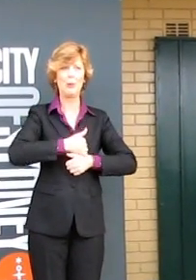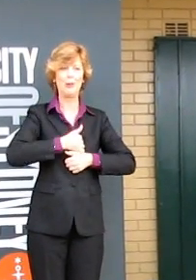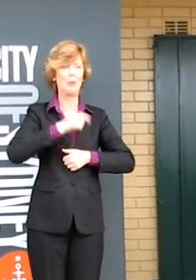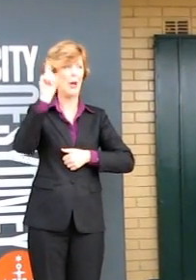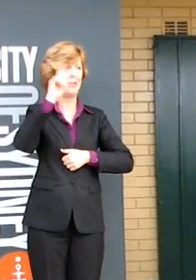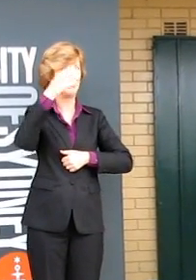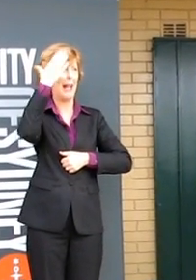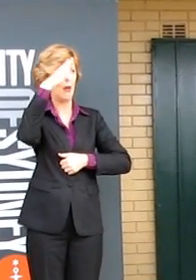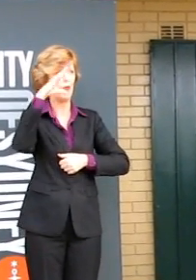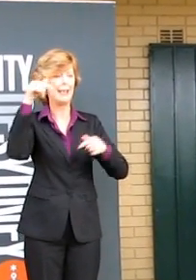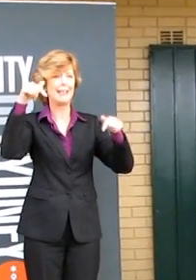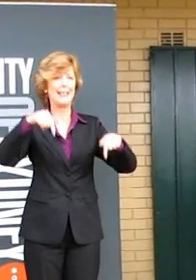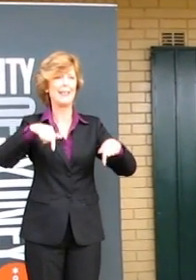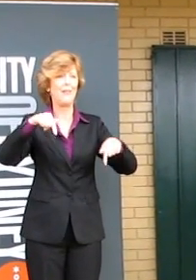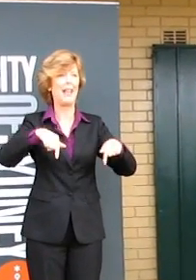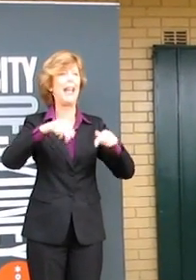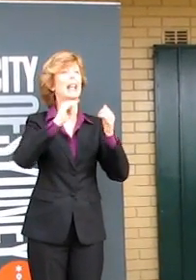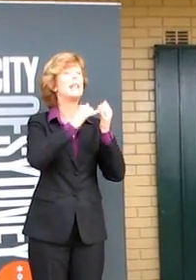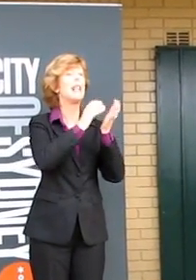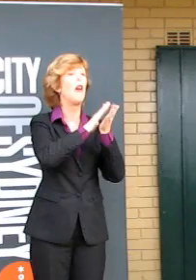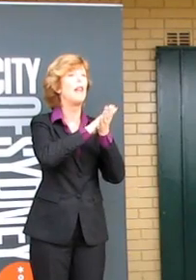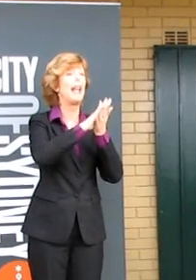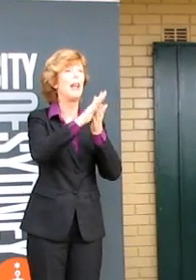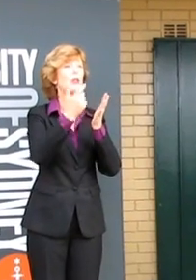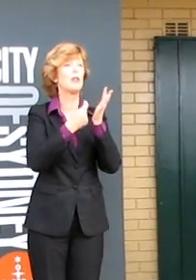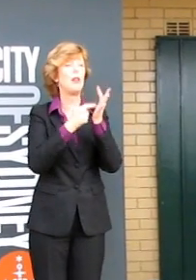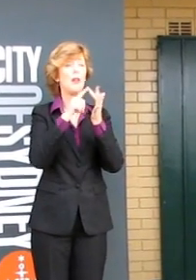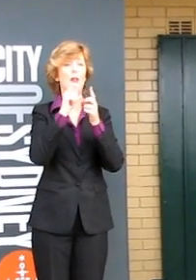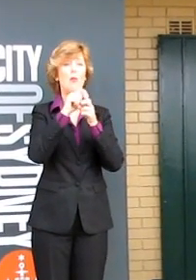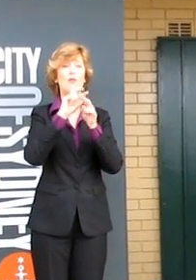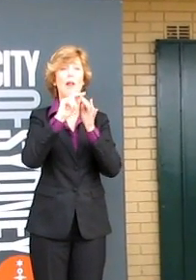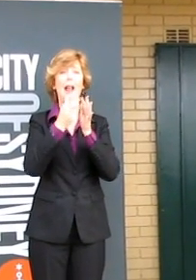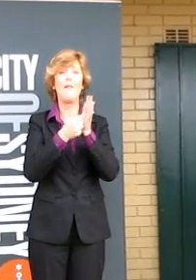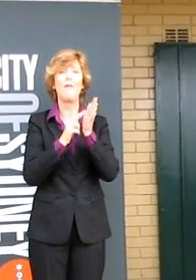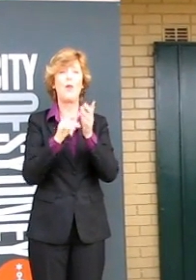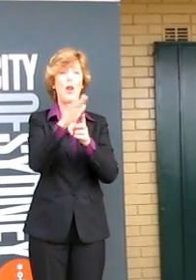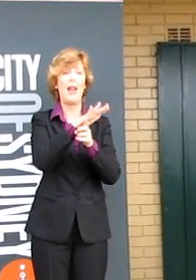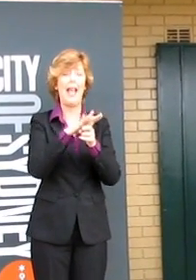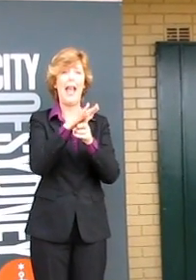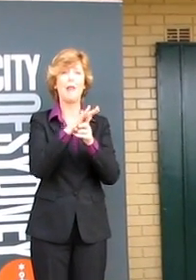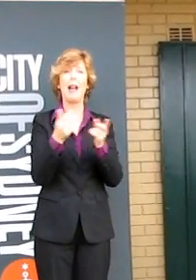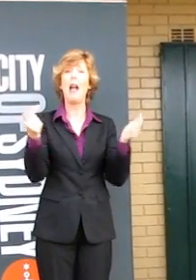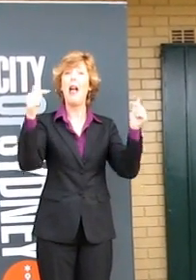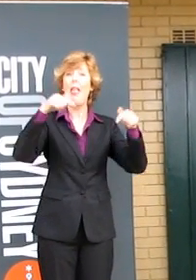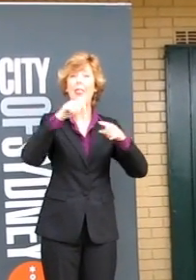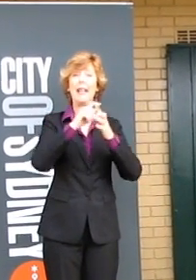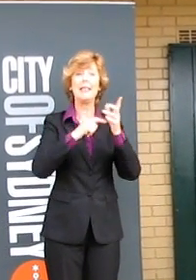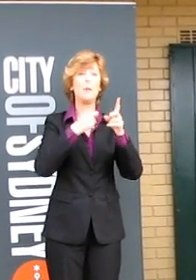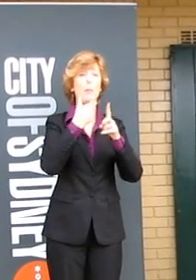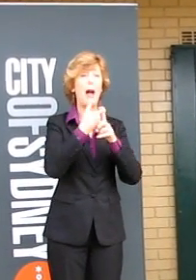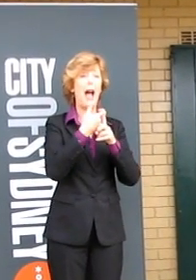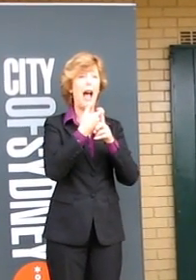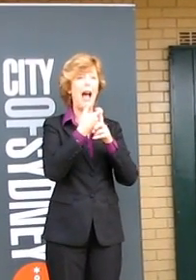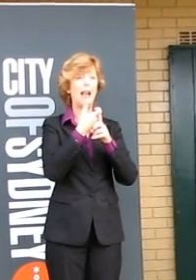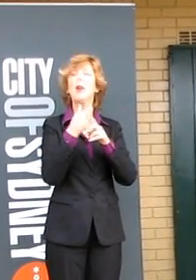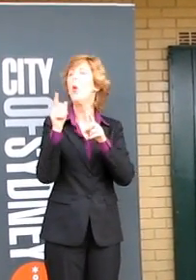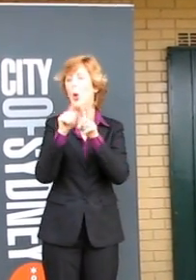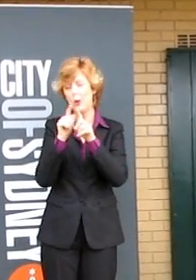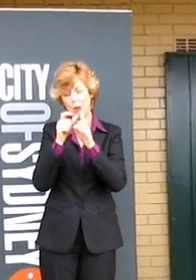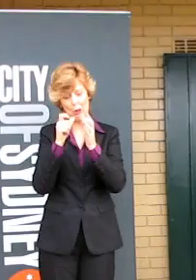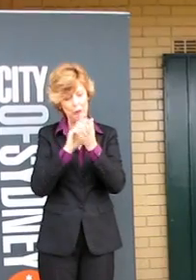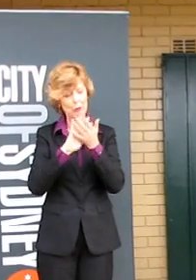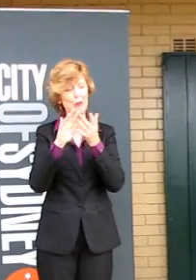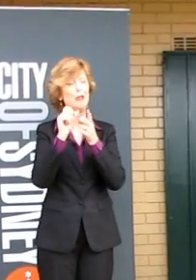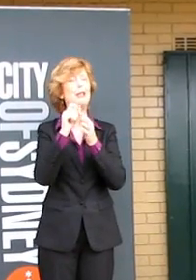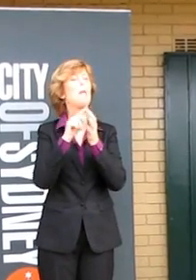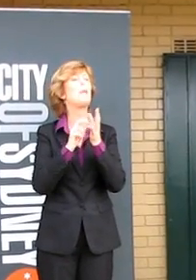of Redfern and Surrey Hills. This park is a 7 and Chippendale, yes, and any other